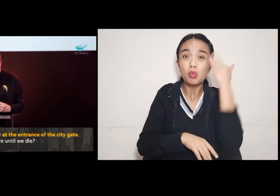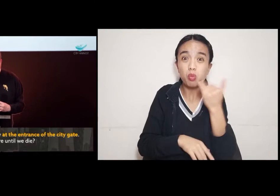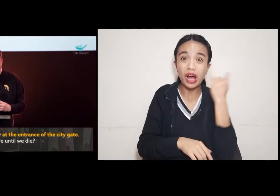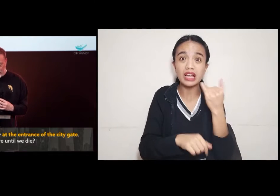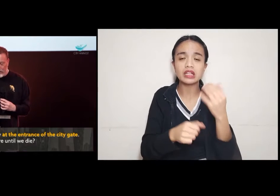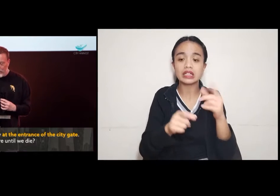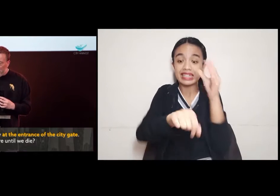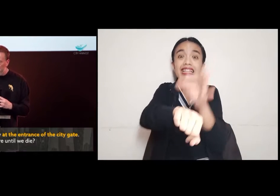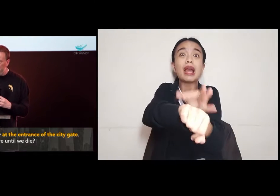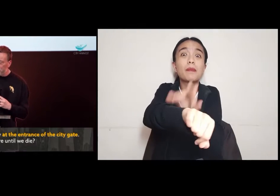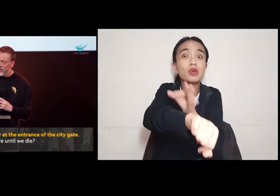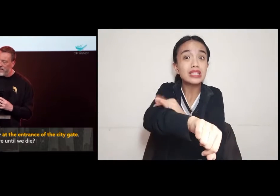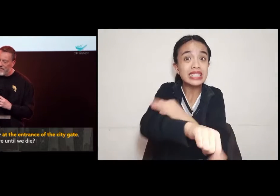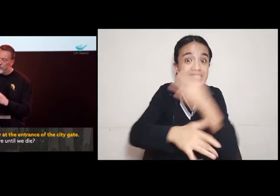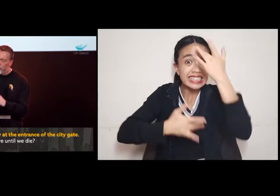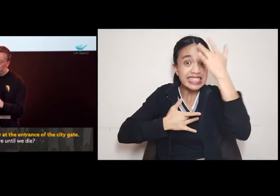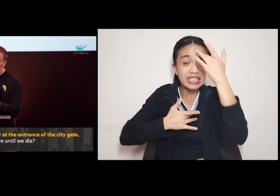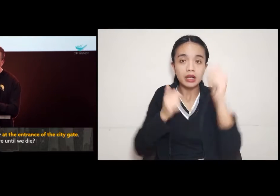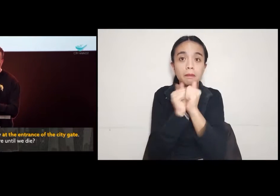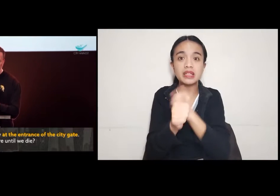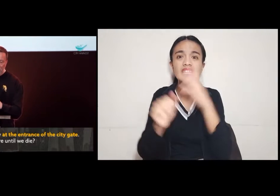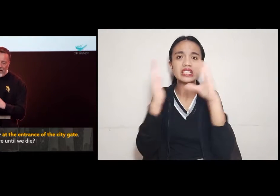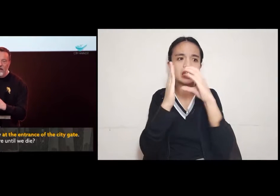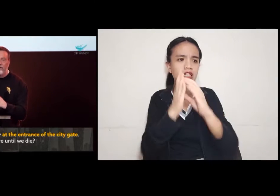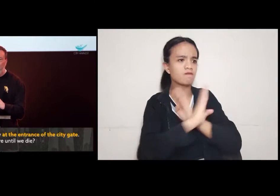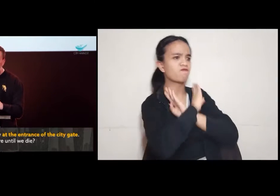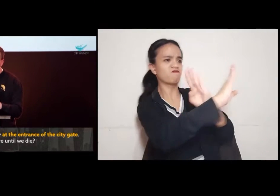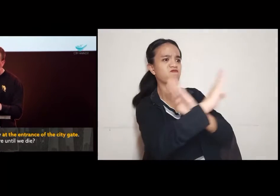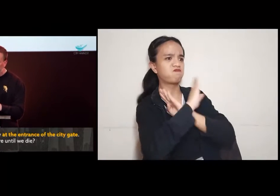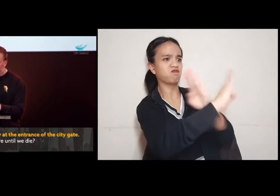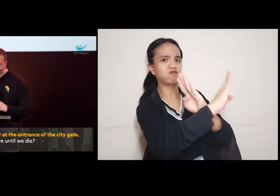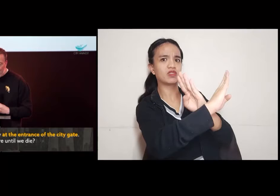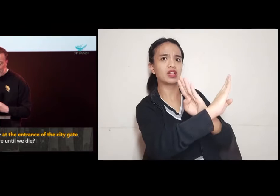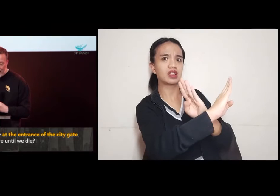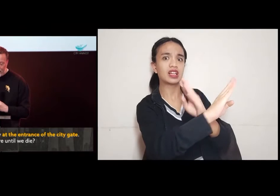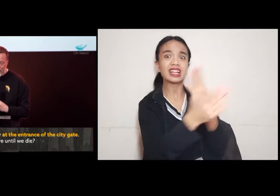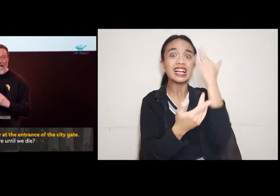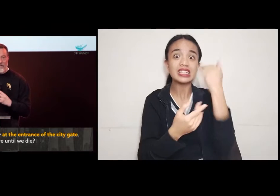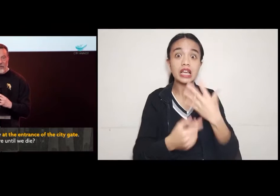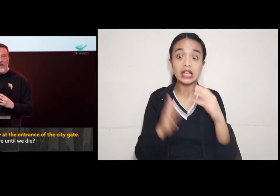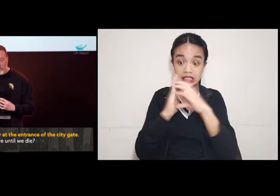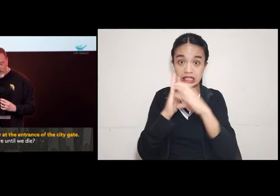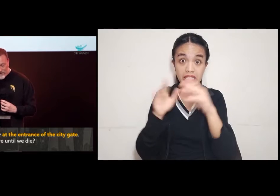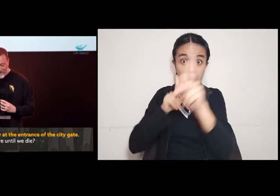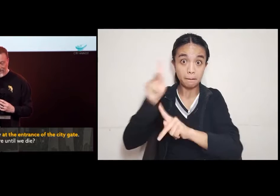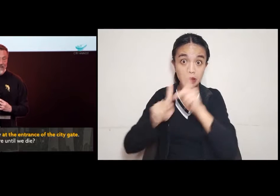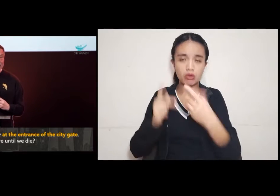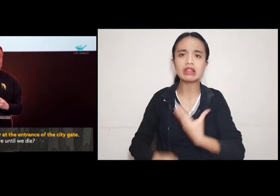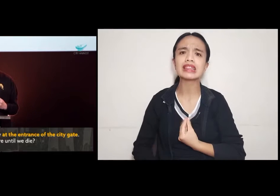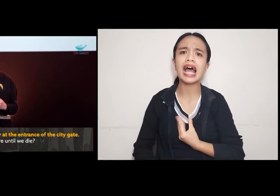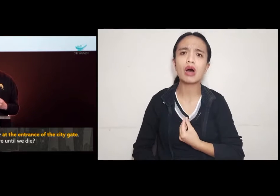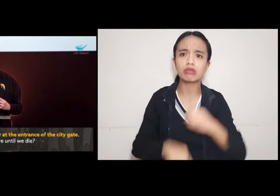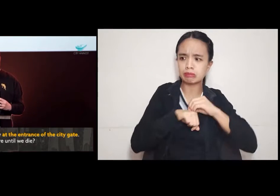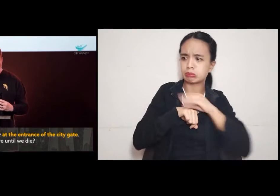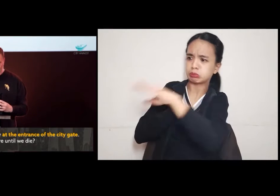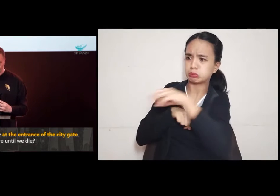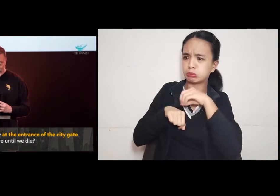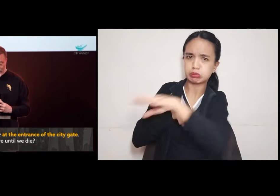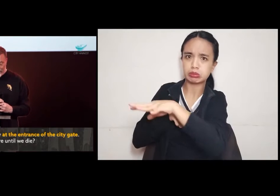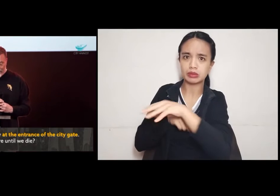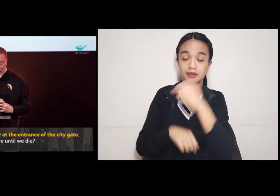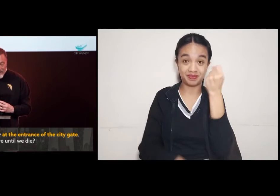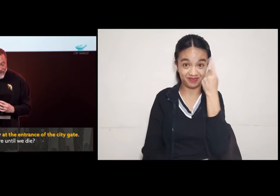because they're lepers, and so the city has pushed them out because they're afraid they're going to contaminate everyone else. Does anything sound familiar